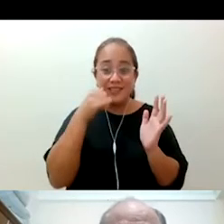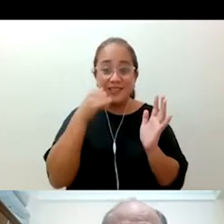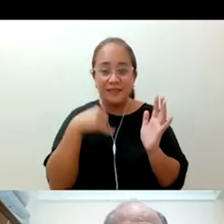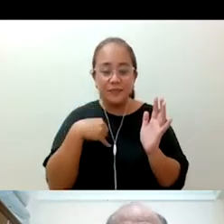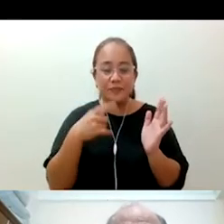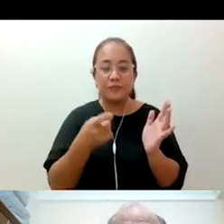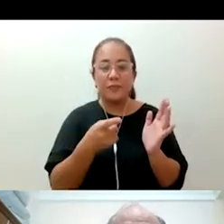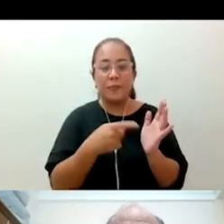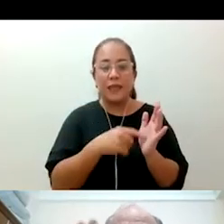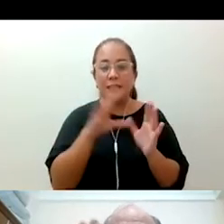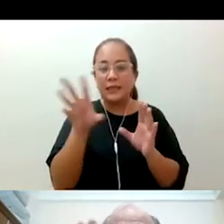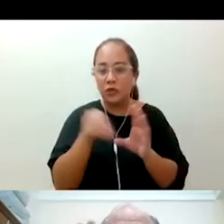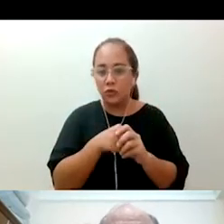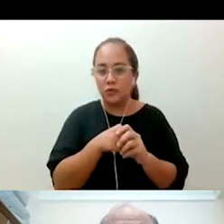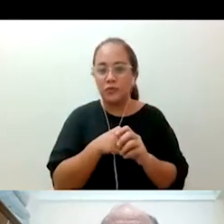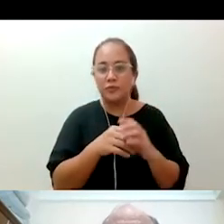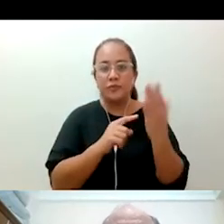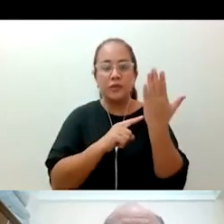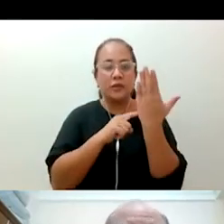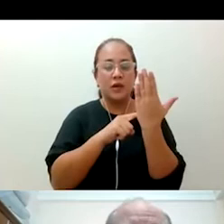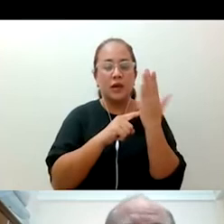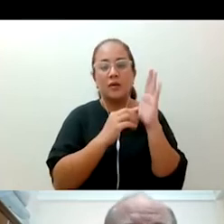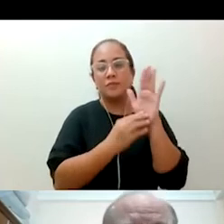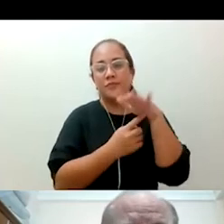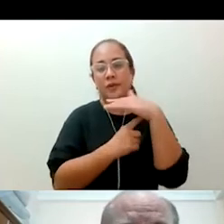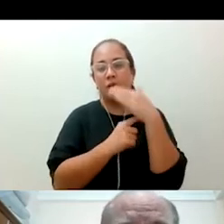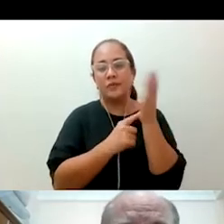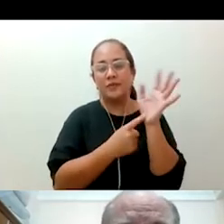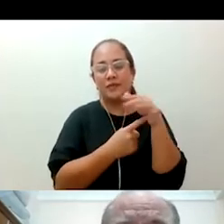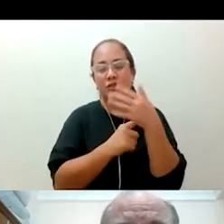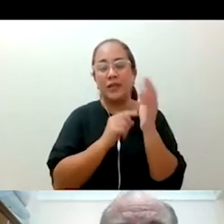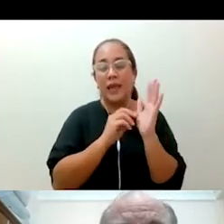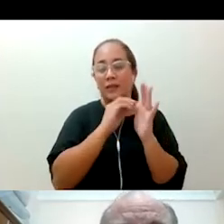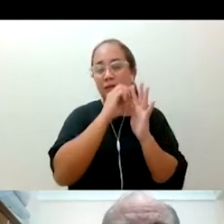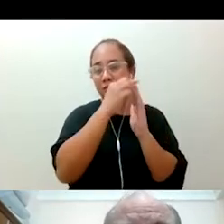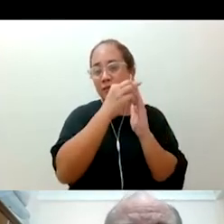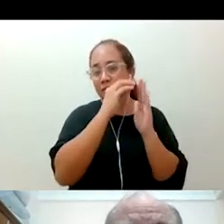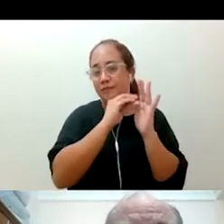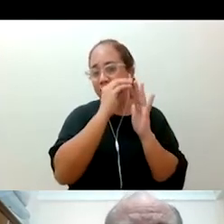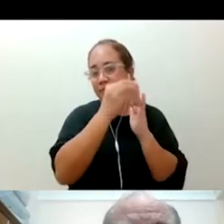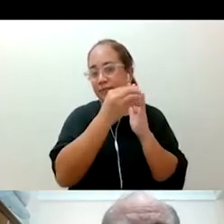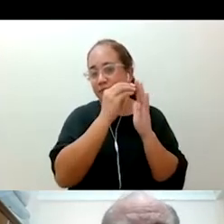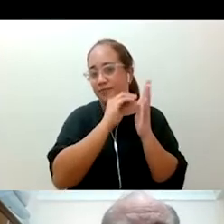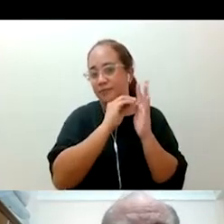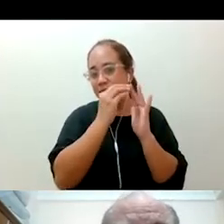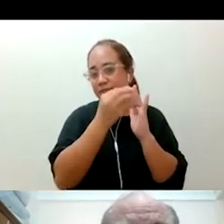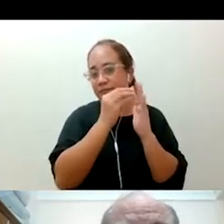it includes the palm orientation and the finger orientation.